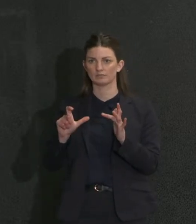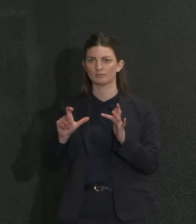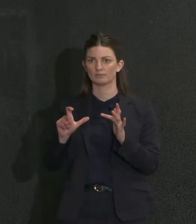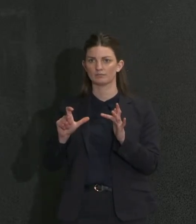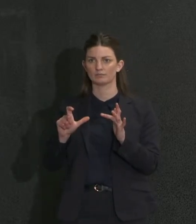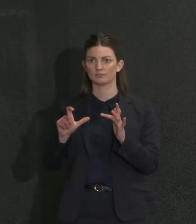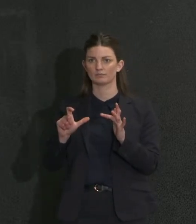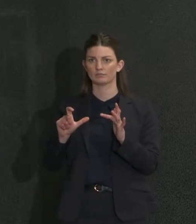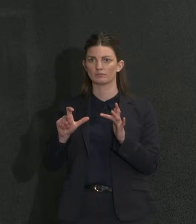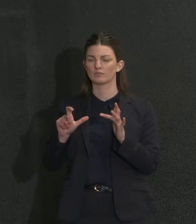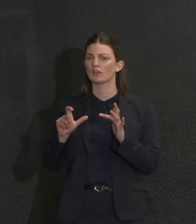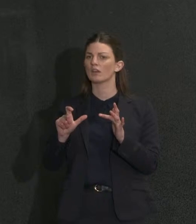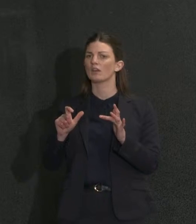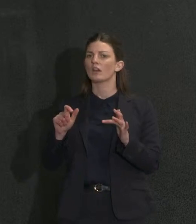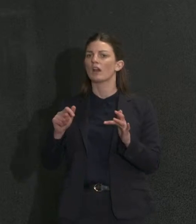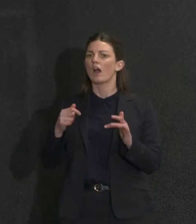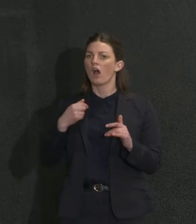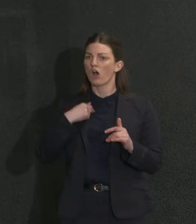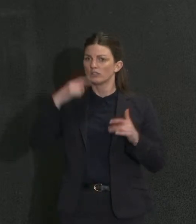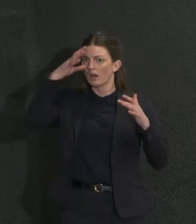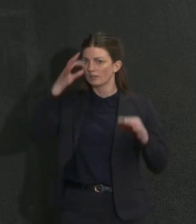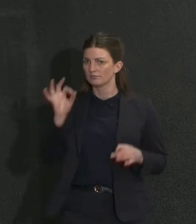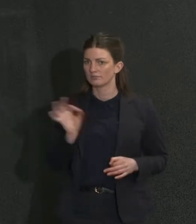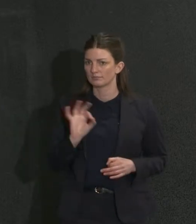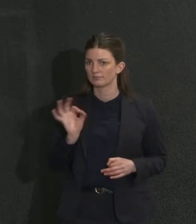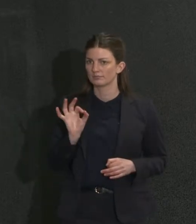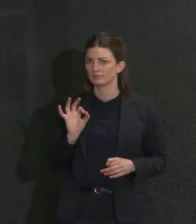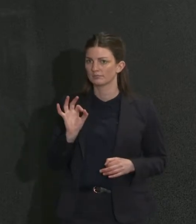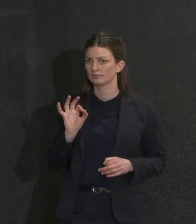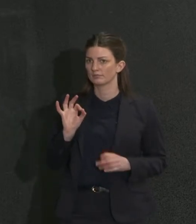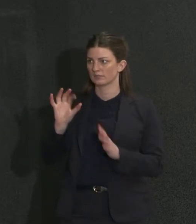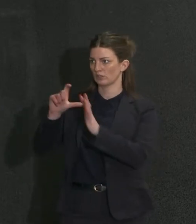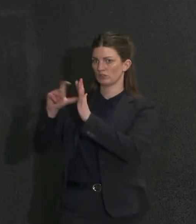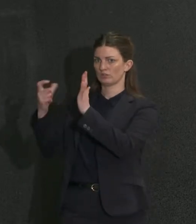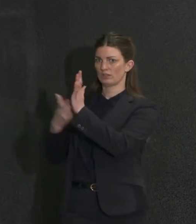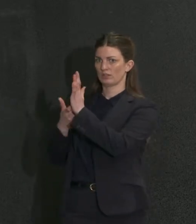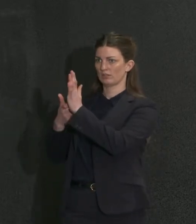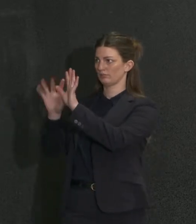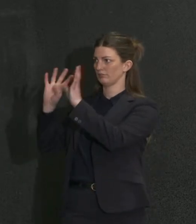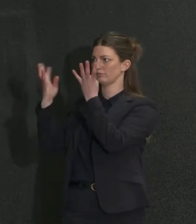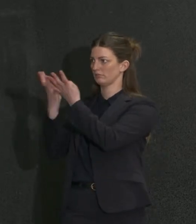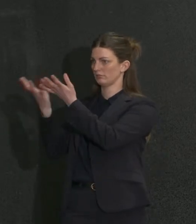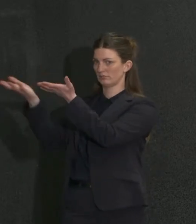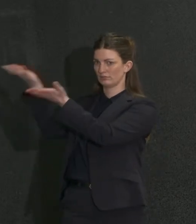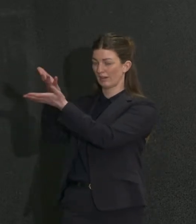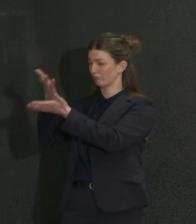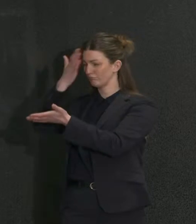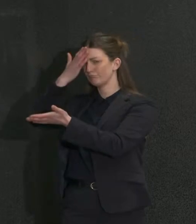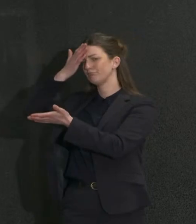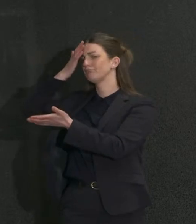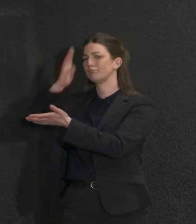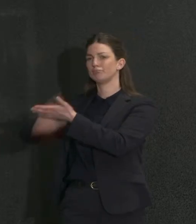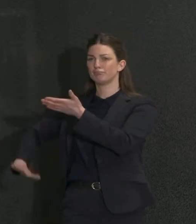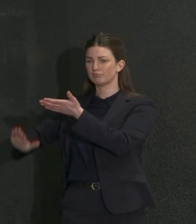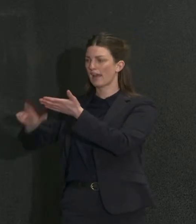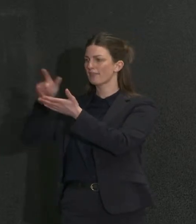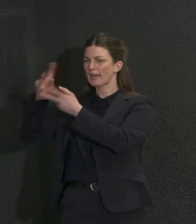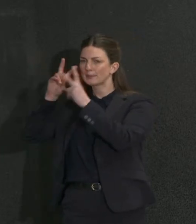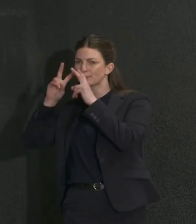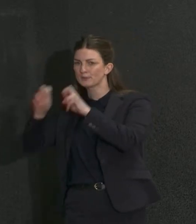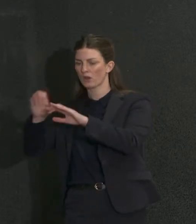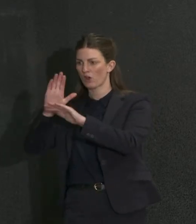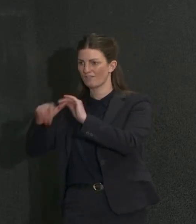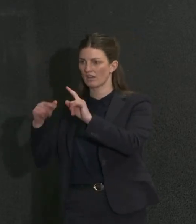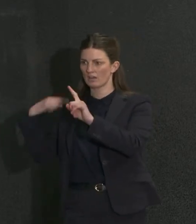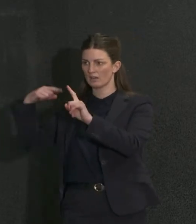not a political judgment. It's not one that's made by me. It's made by public health experts who look at the epidemiology, the history of